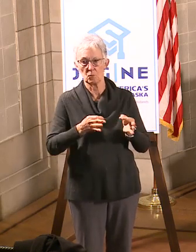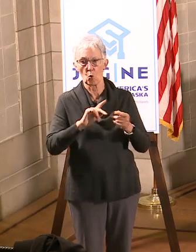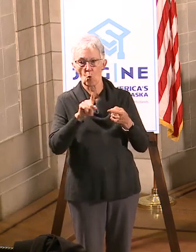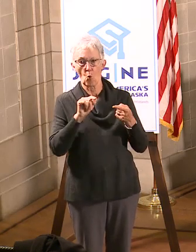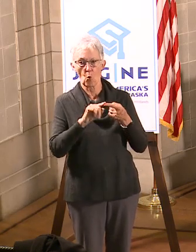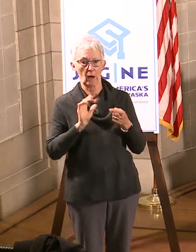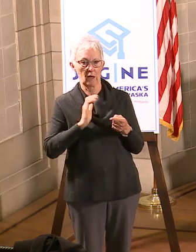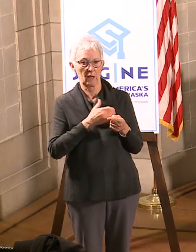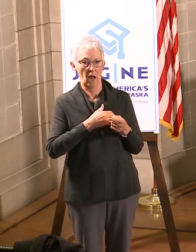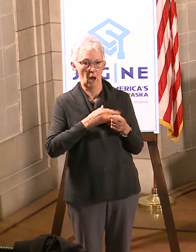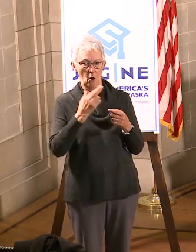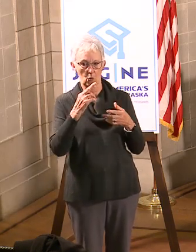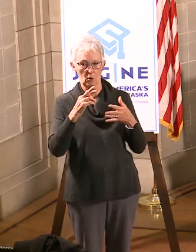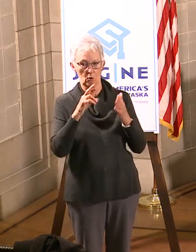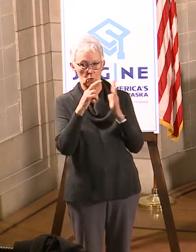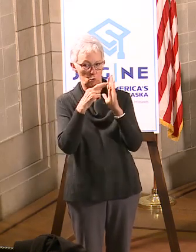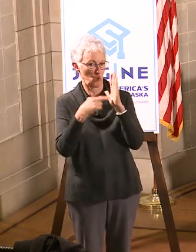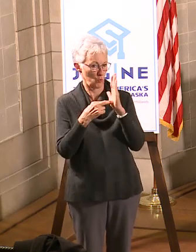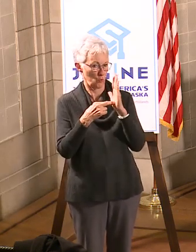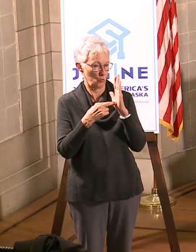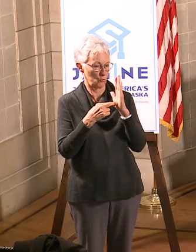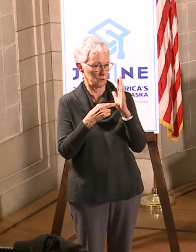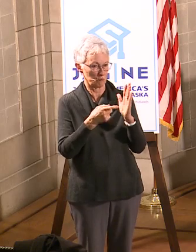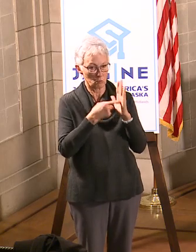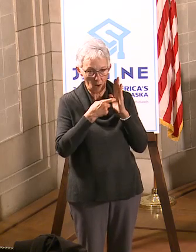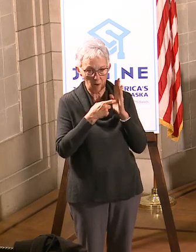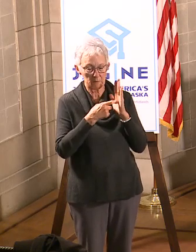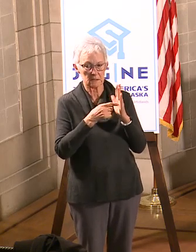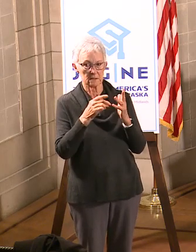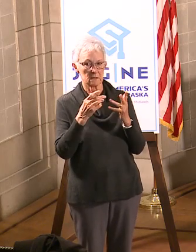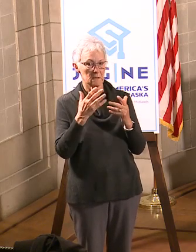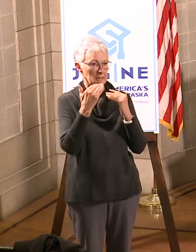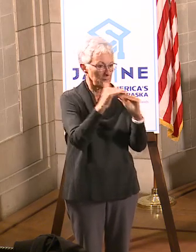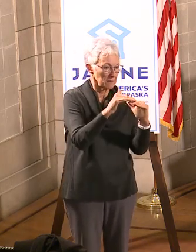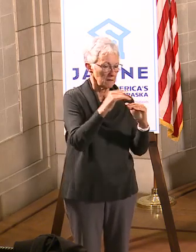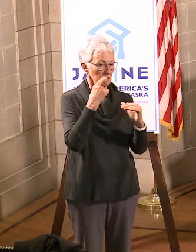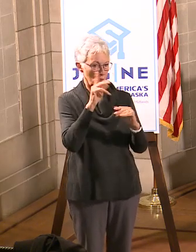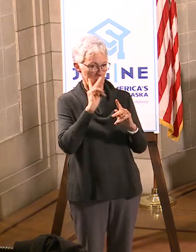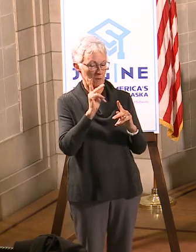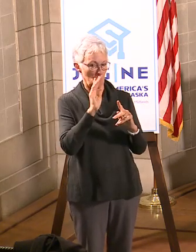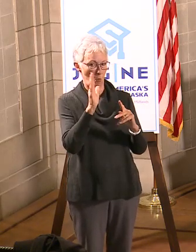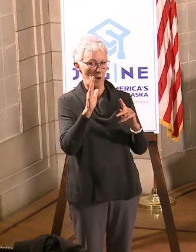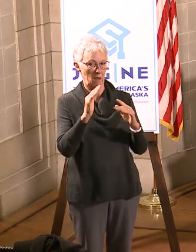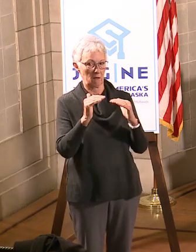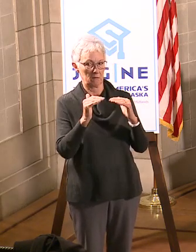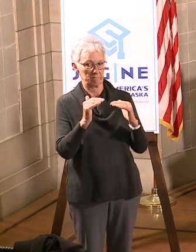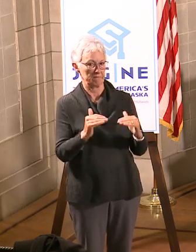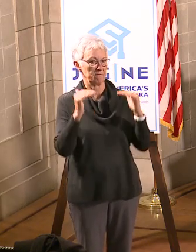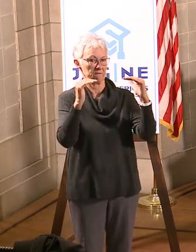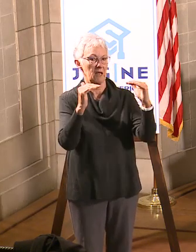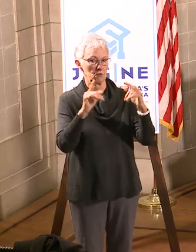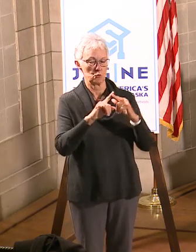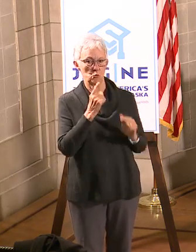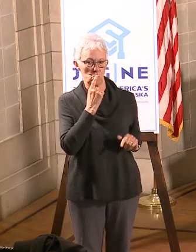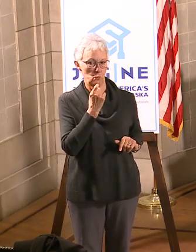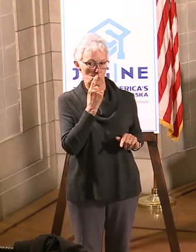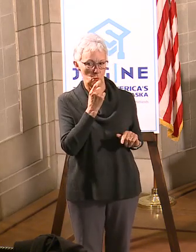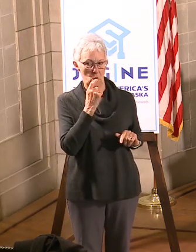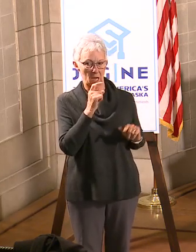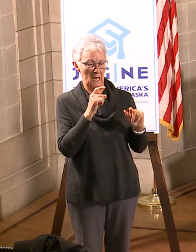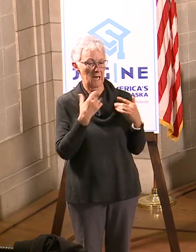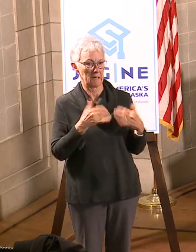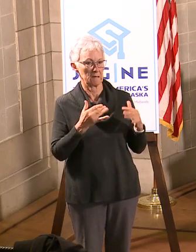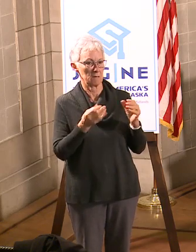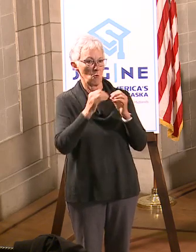our categories are based upon, is how many folks are in the hospital with coronavirus. And so that's what we'll continue to do, is really manage it based